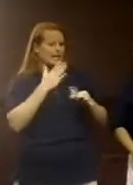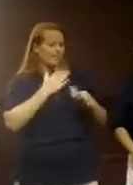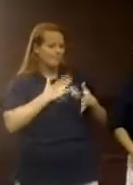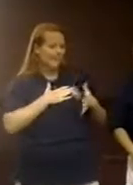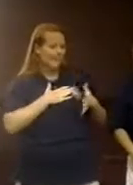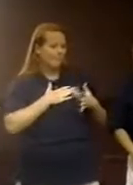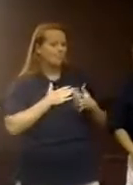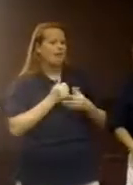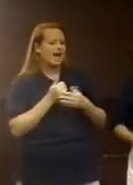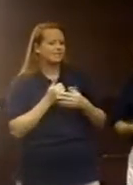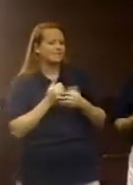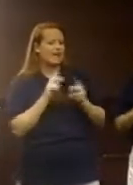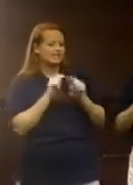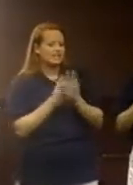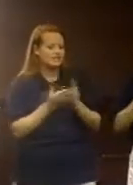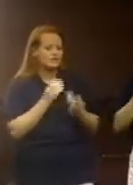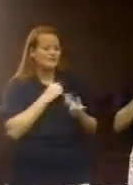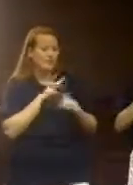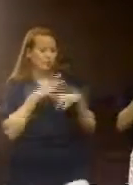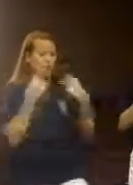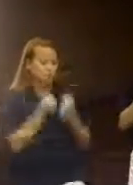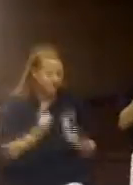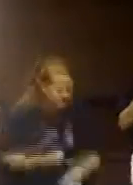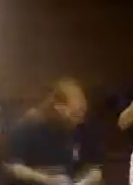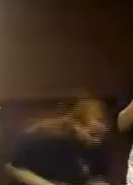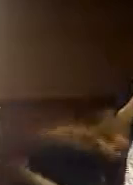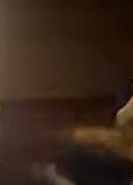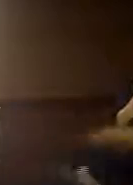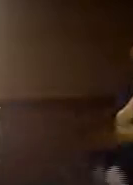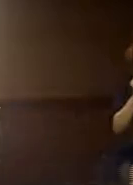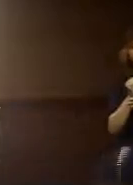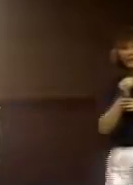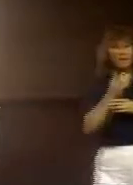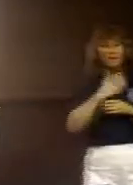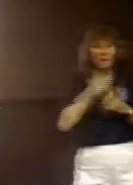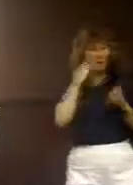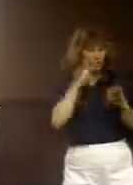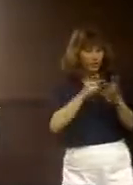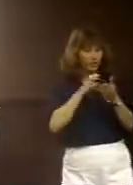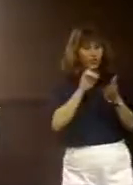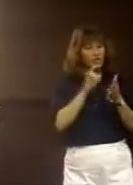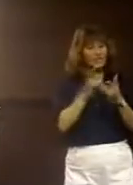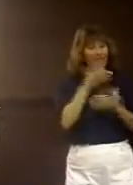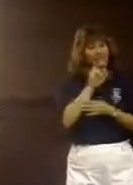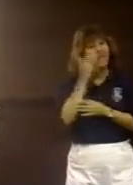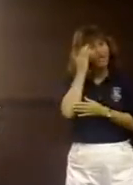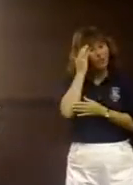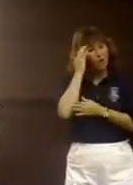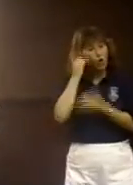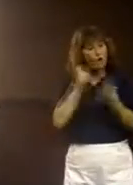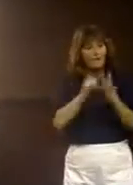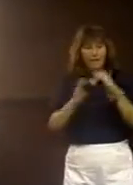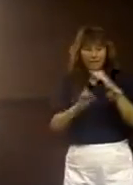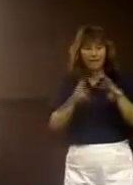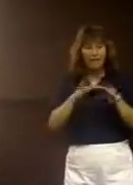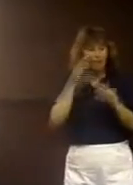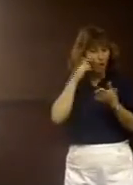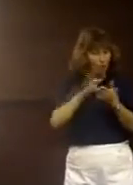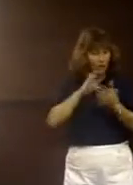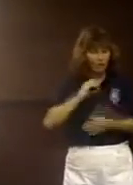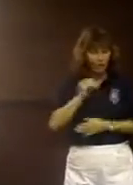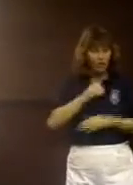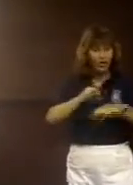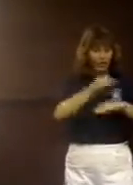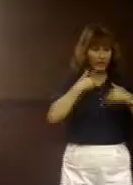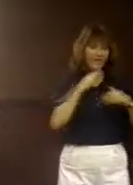my textbooks and my workshops and my research is they know that it is based on research. Our